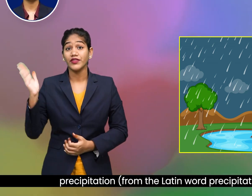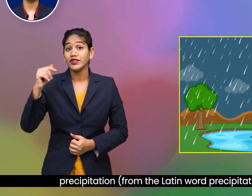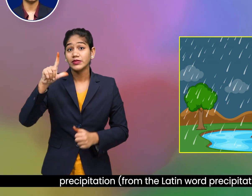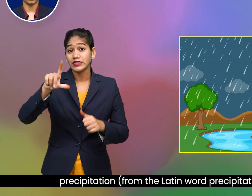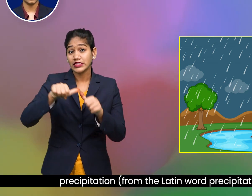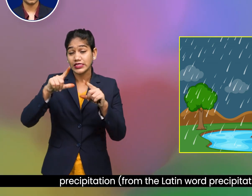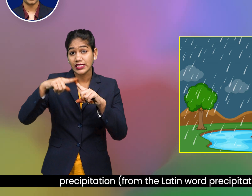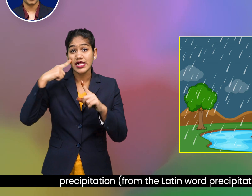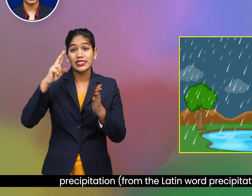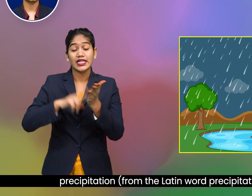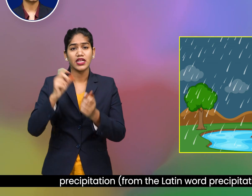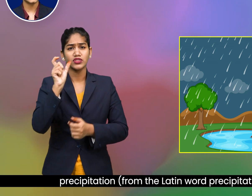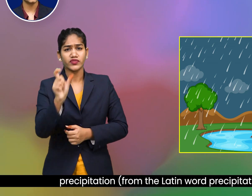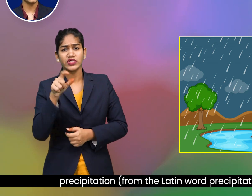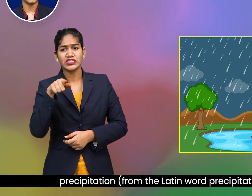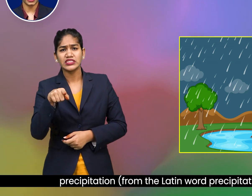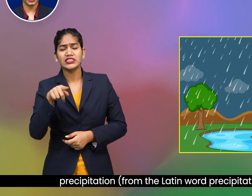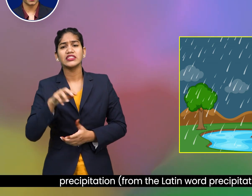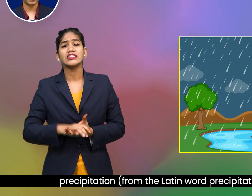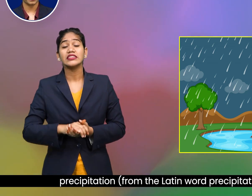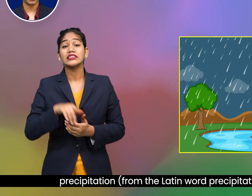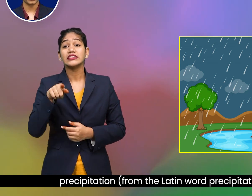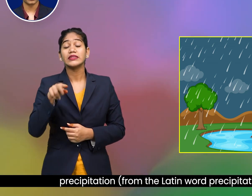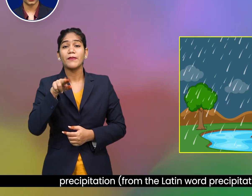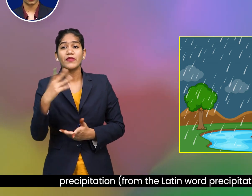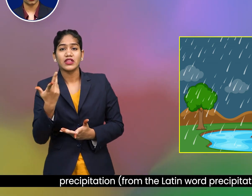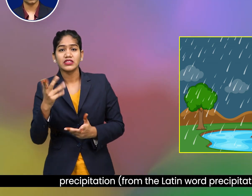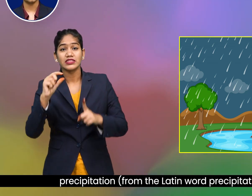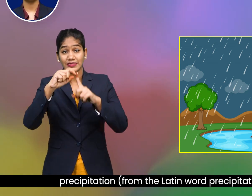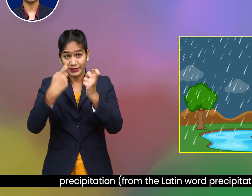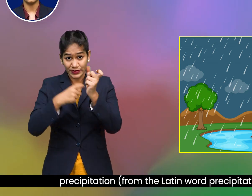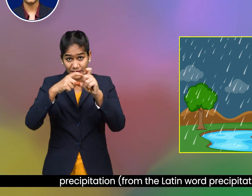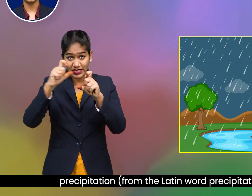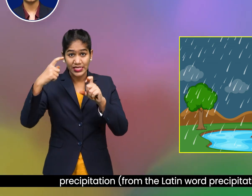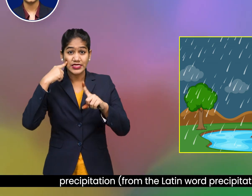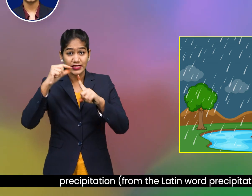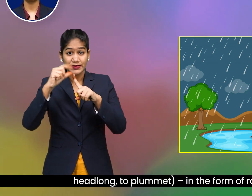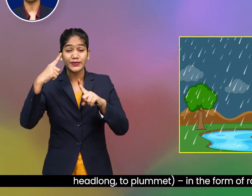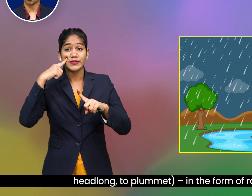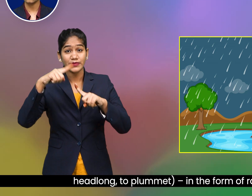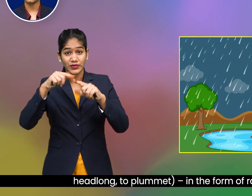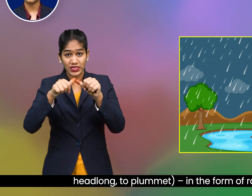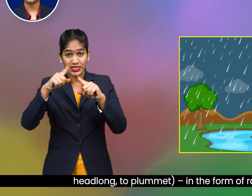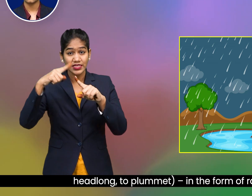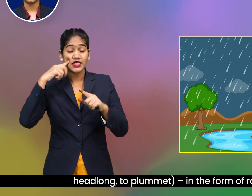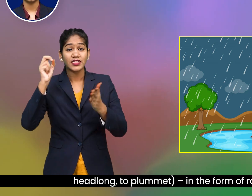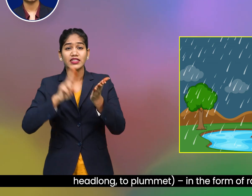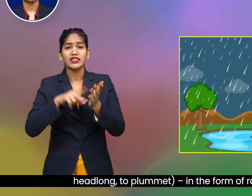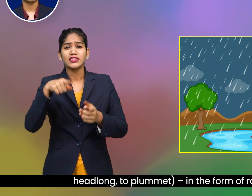From the Latin word precipitation meaning to falling headlong,